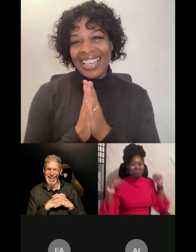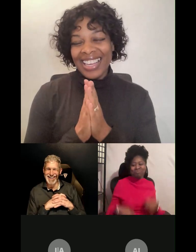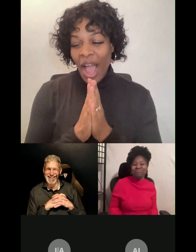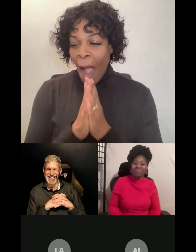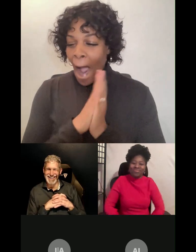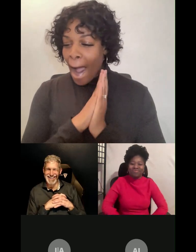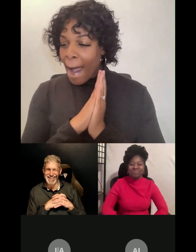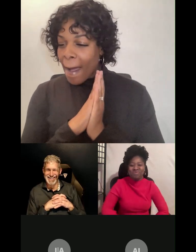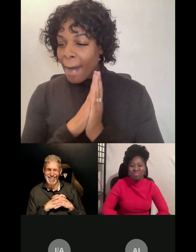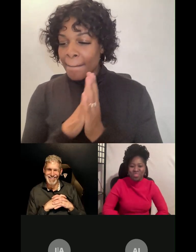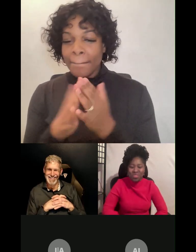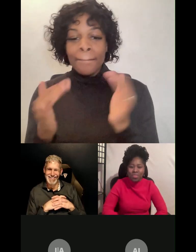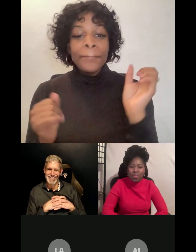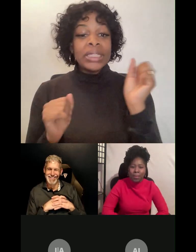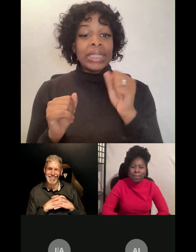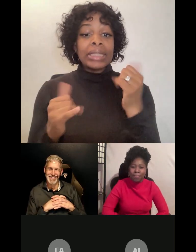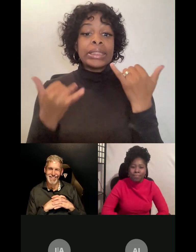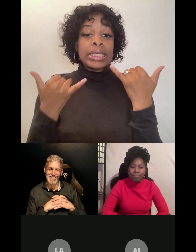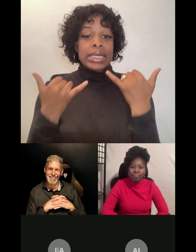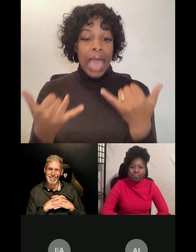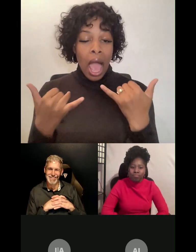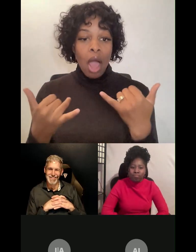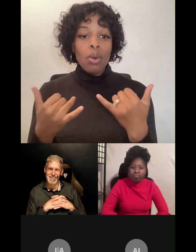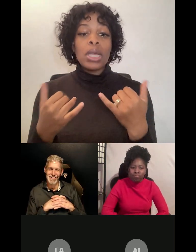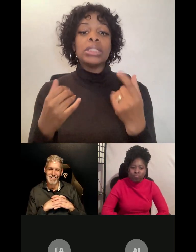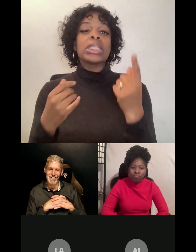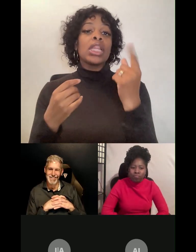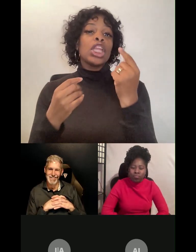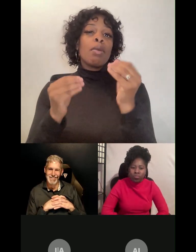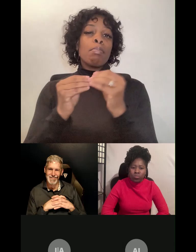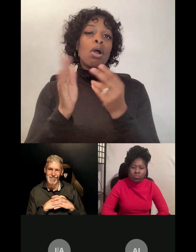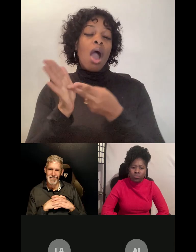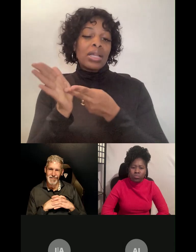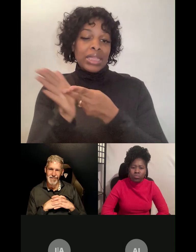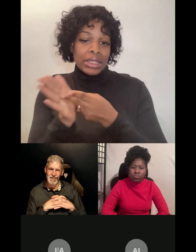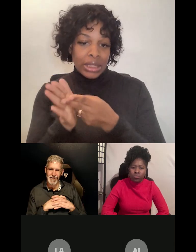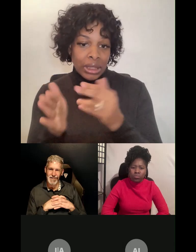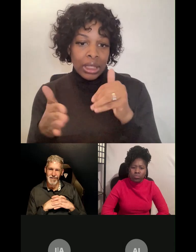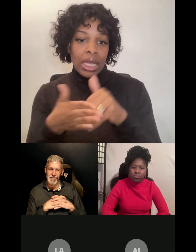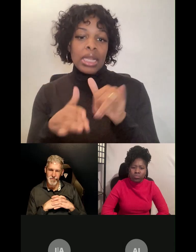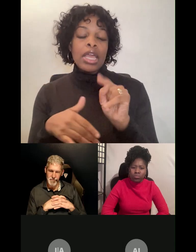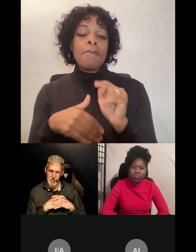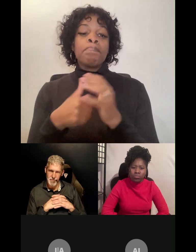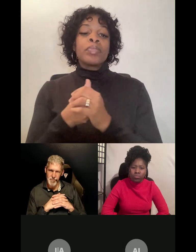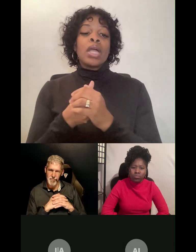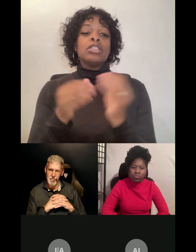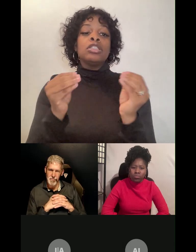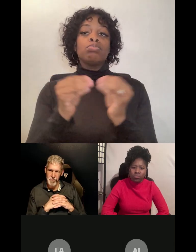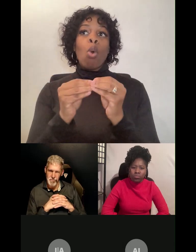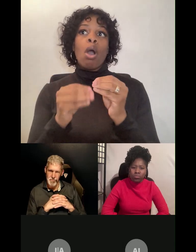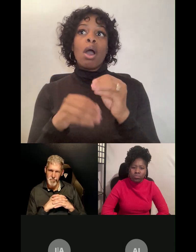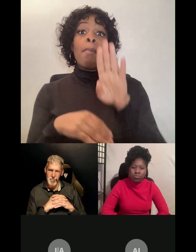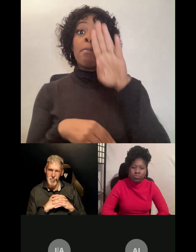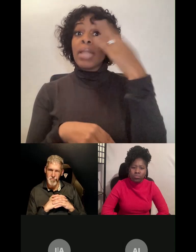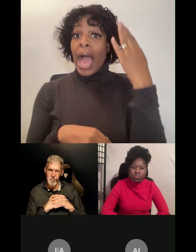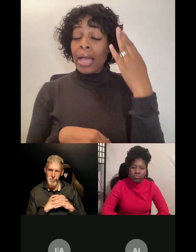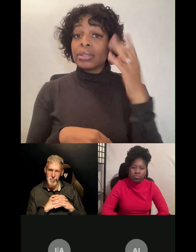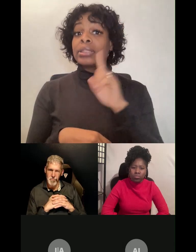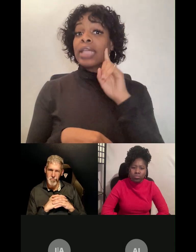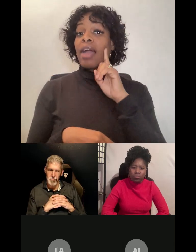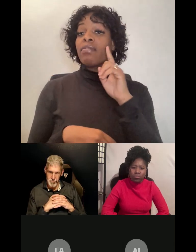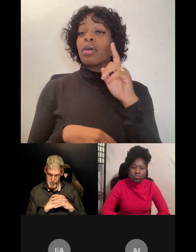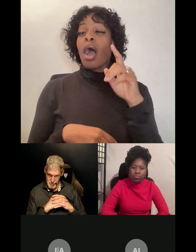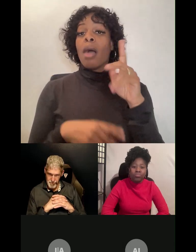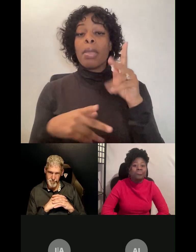uh, um, but yes, now it's a little more authenticity in it, more